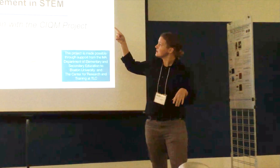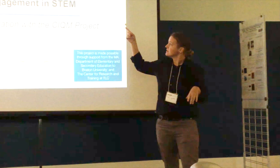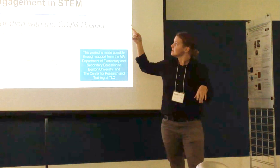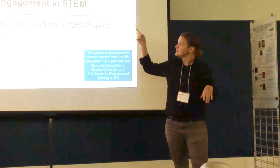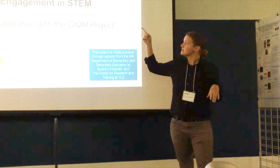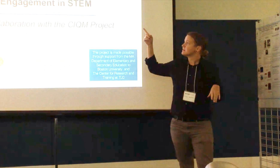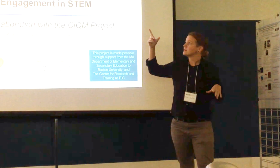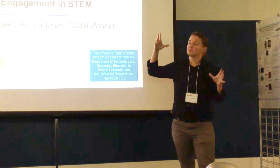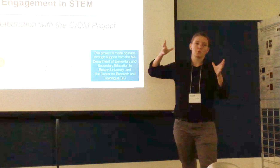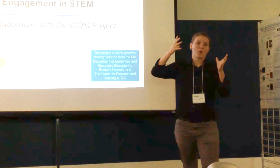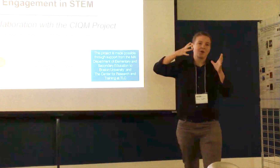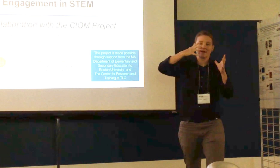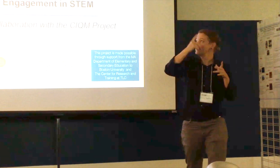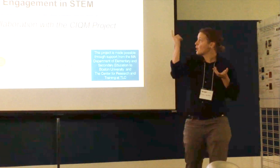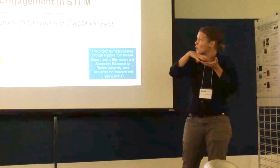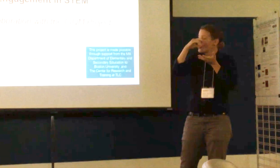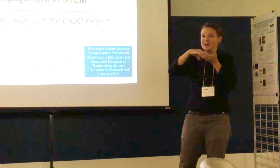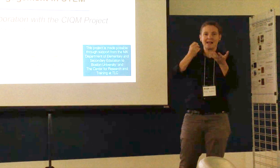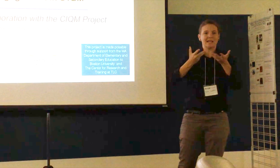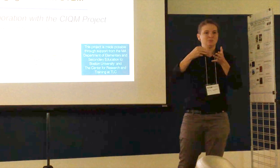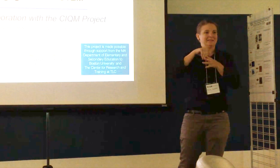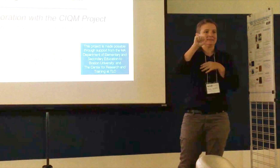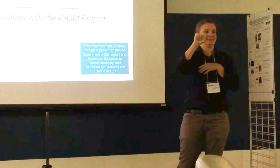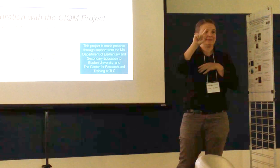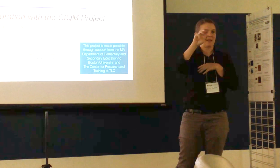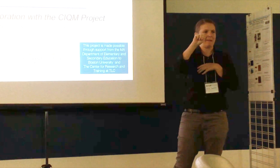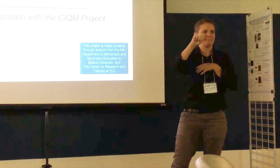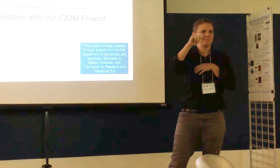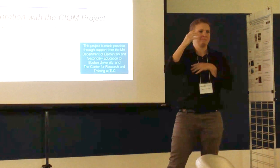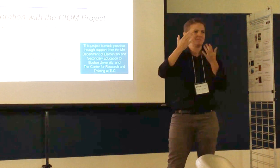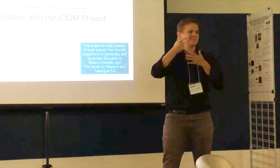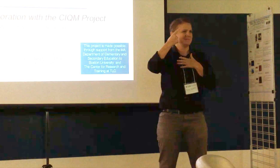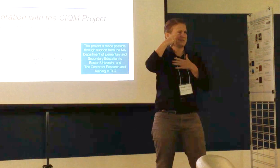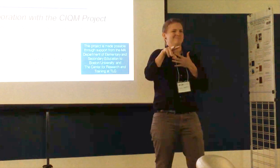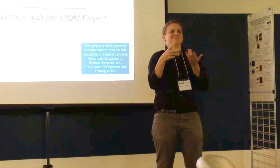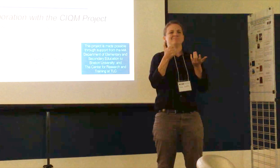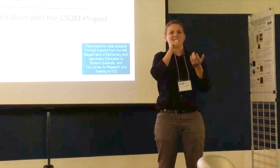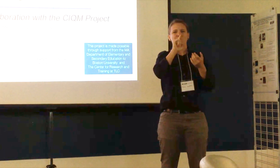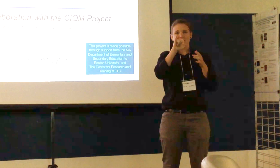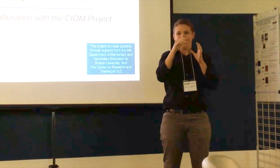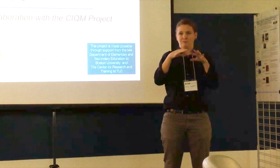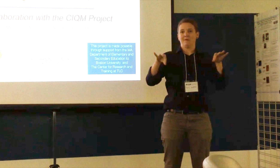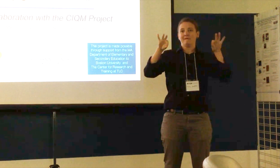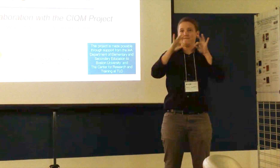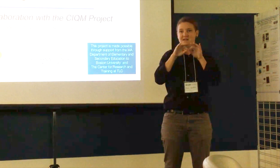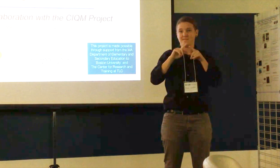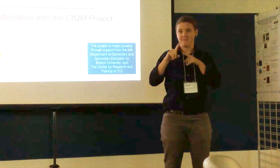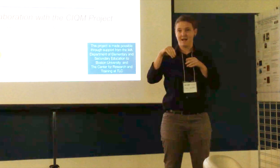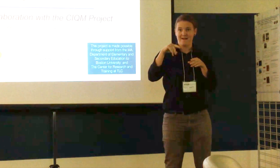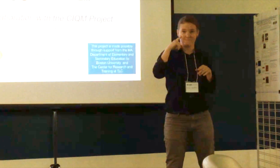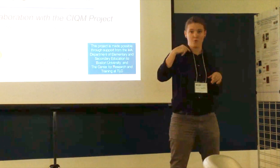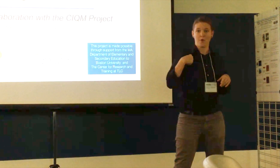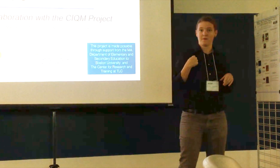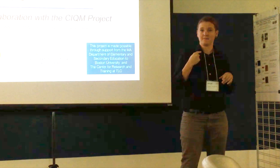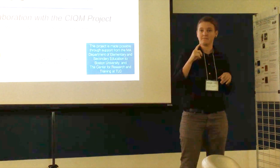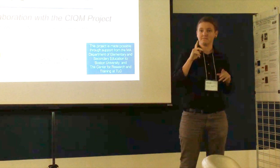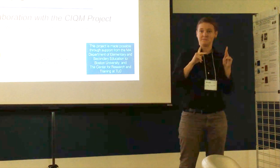I'm here to talk about, essentially, promoting learning and engagement in STEM. And that may not